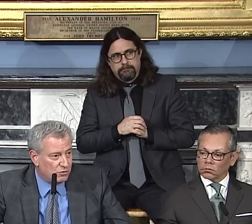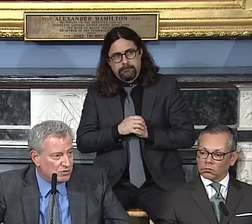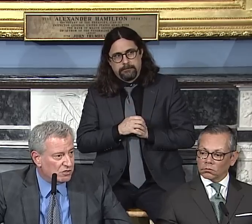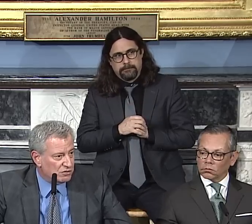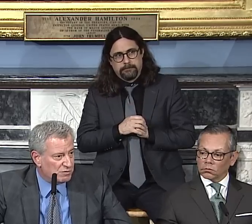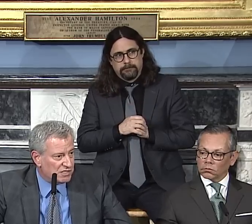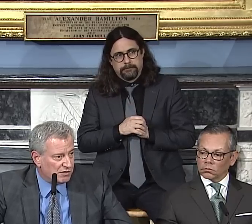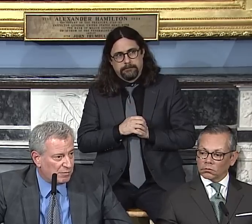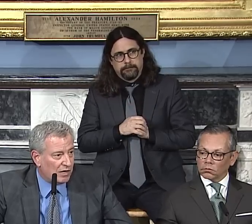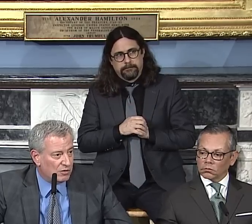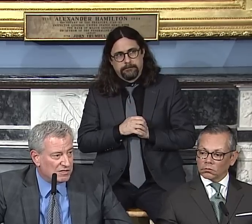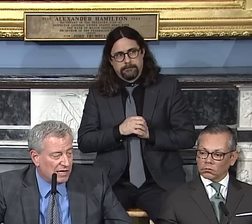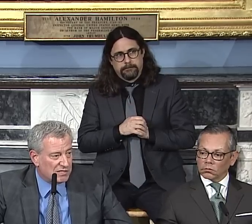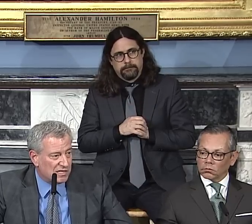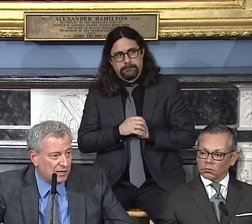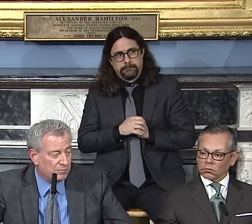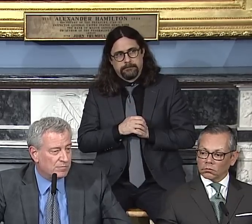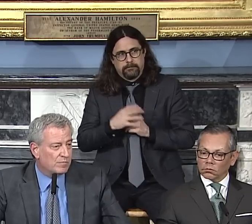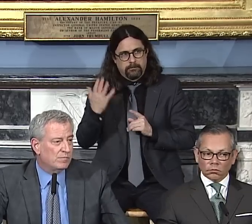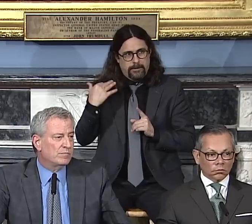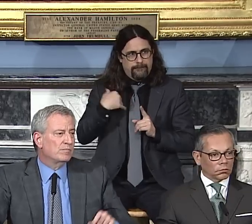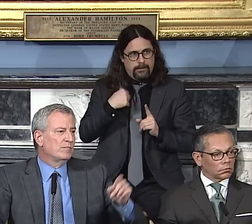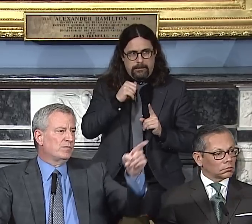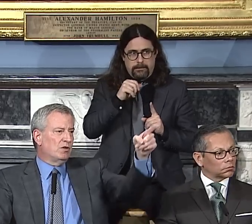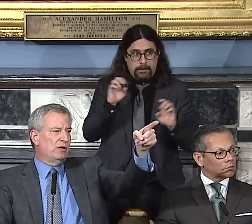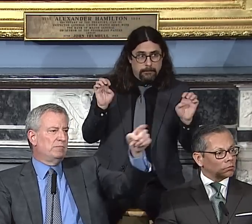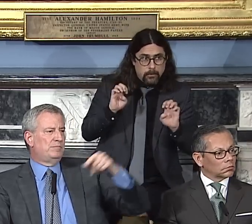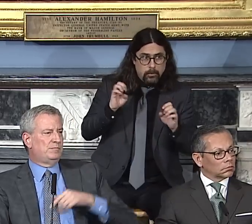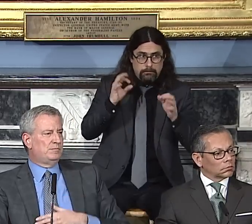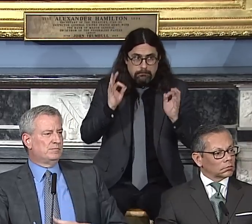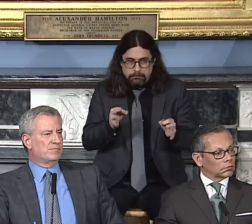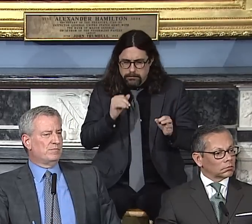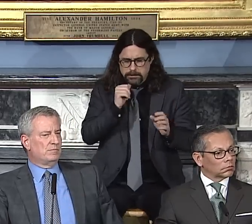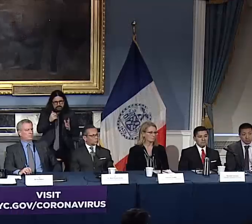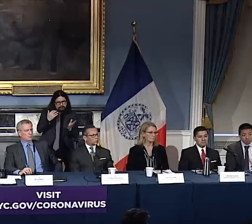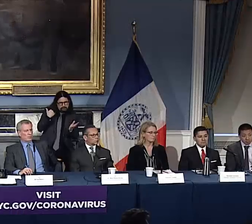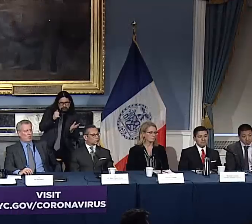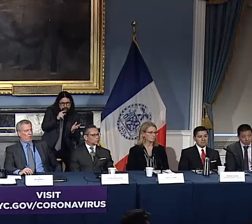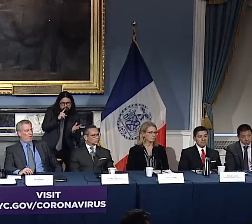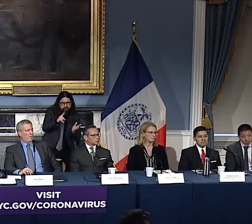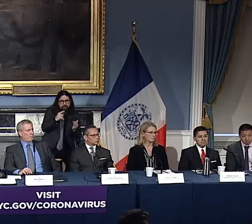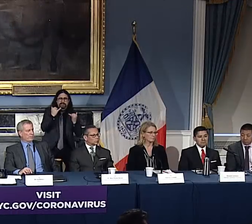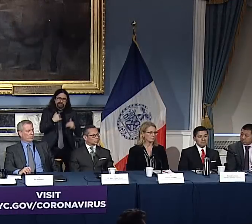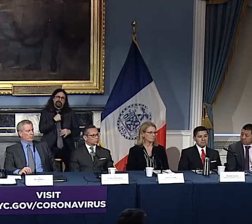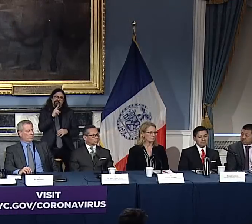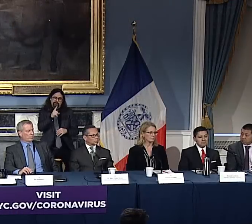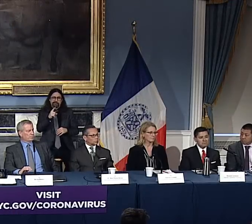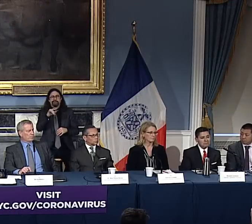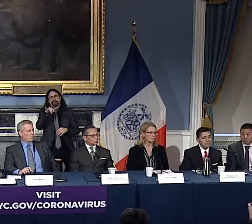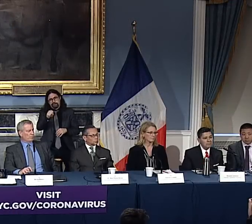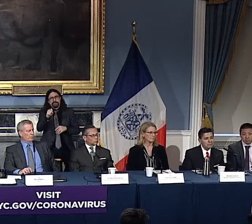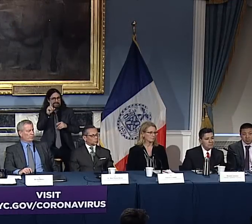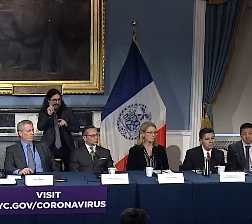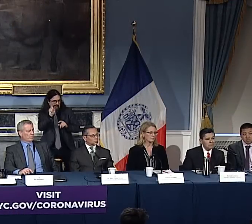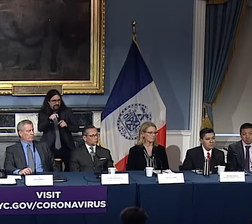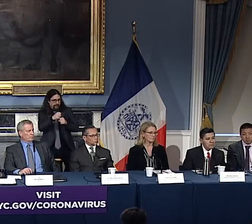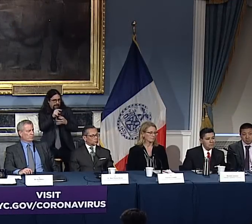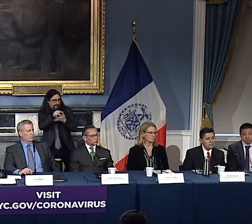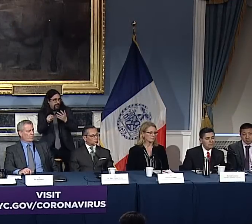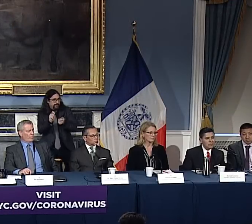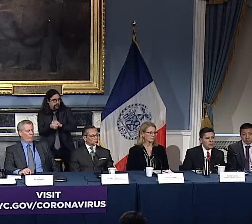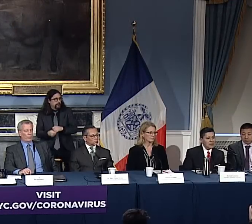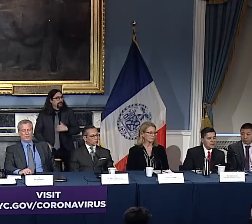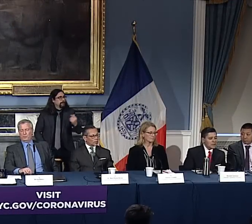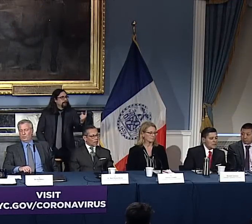need to use those specific powers. Now it's time. Go ahead. En español, canciller, ¿nos puede decir la situación de las escuelas